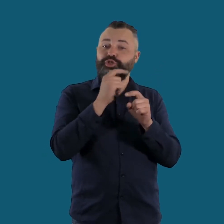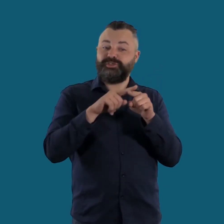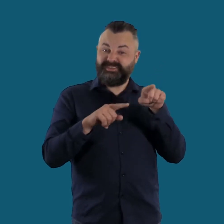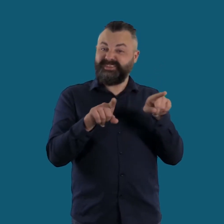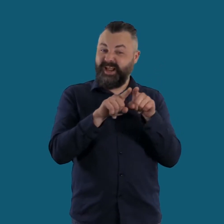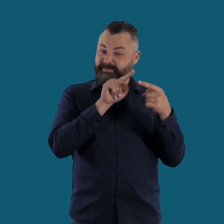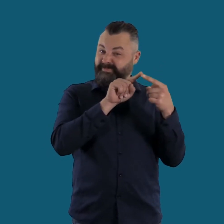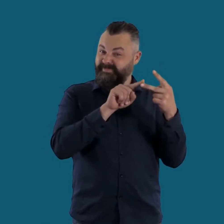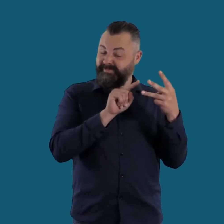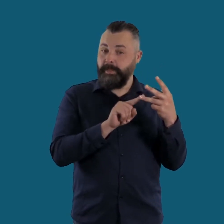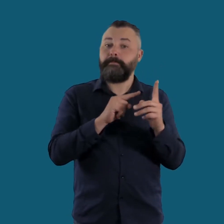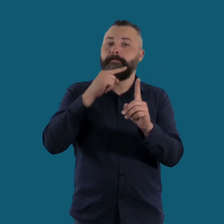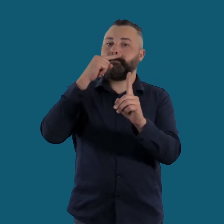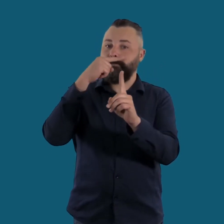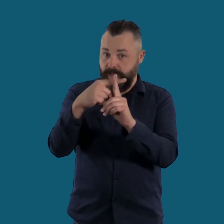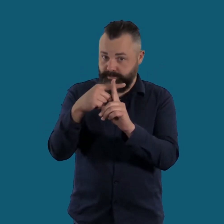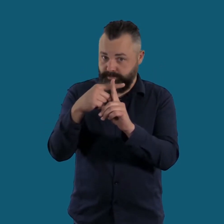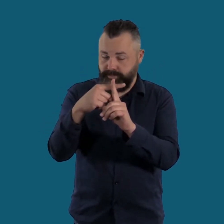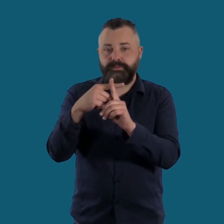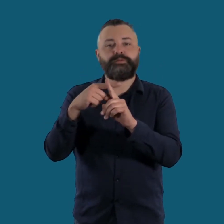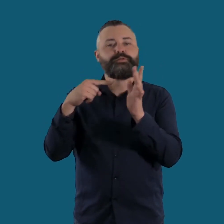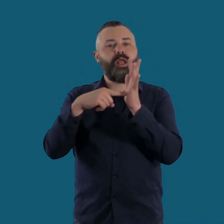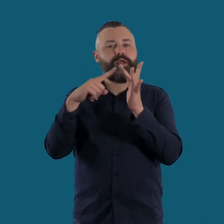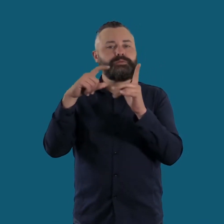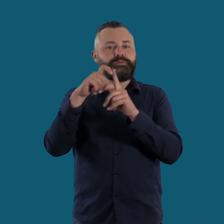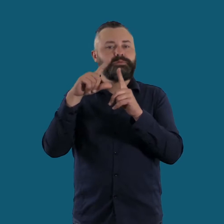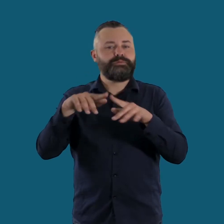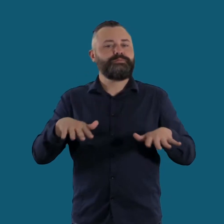which is caused by the sun and the moon, and storm surge.